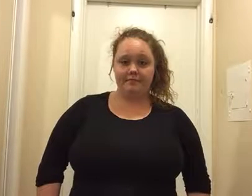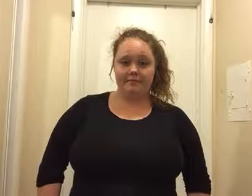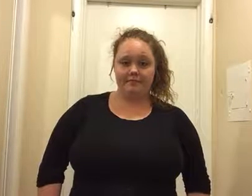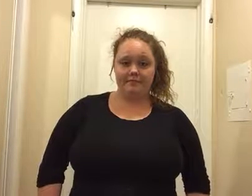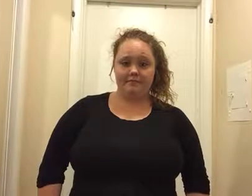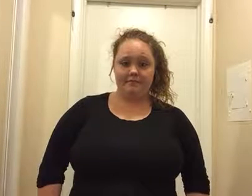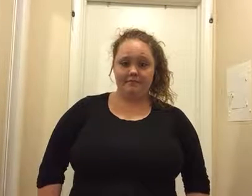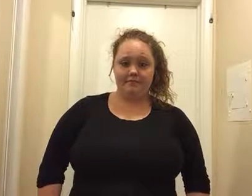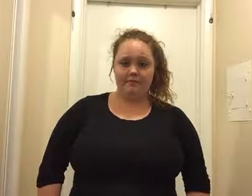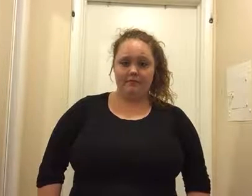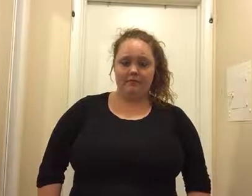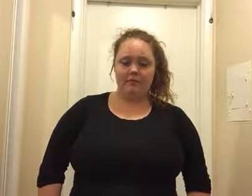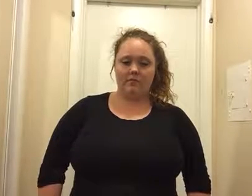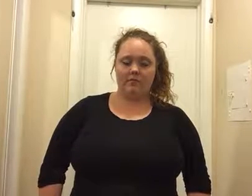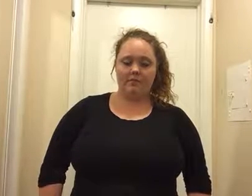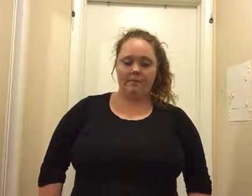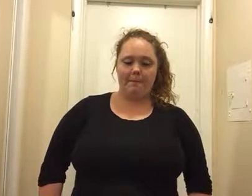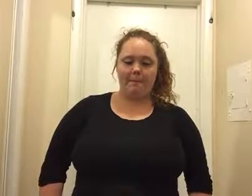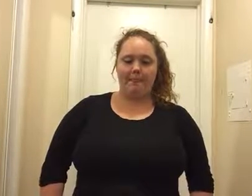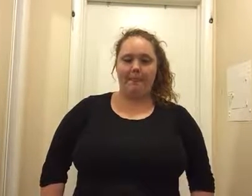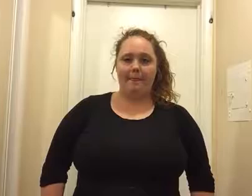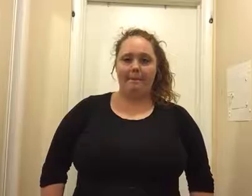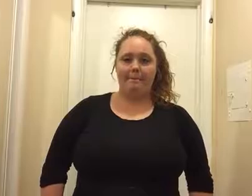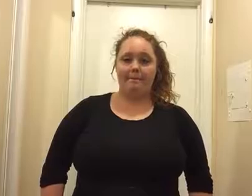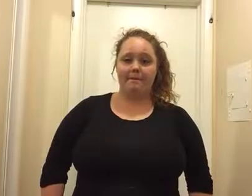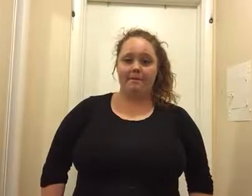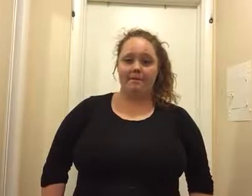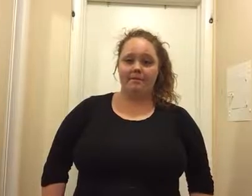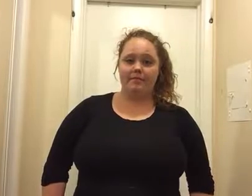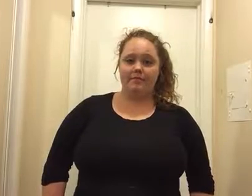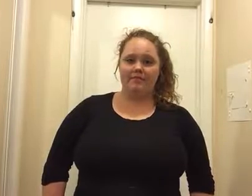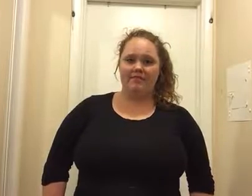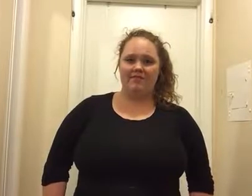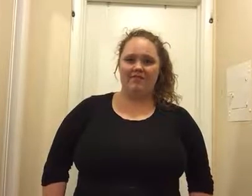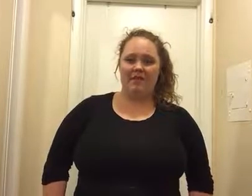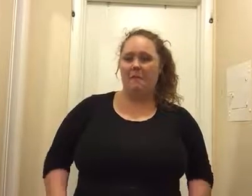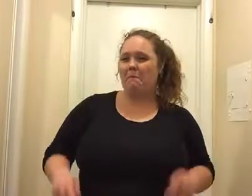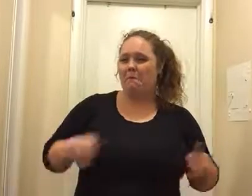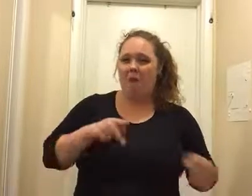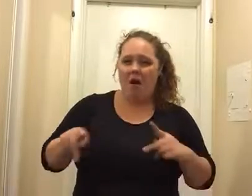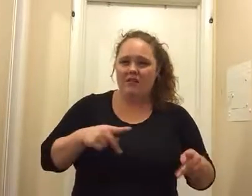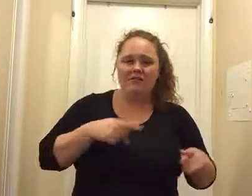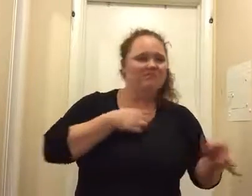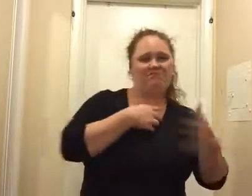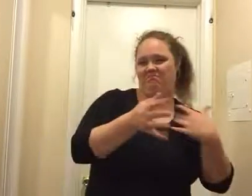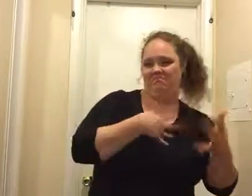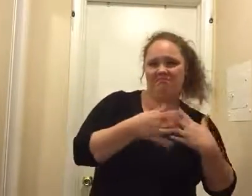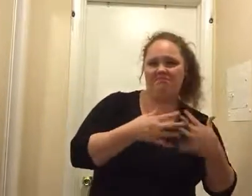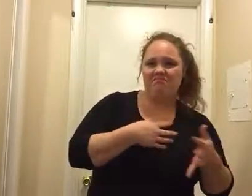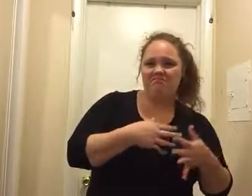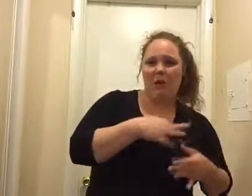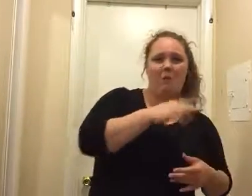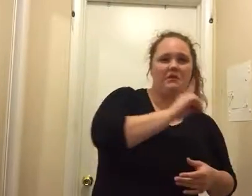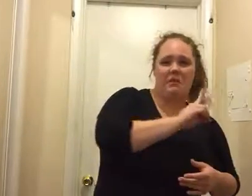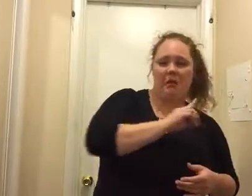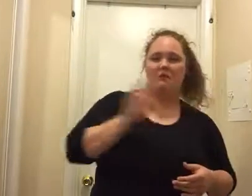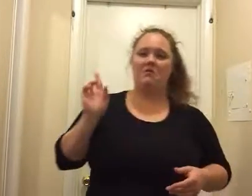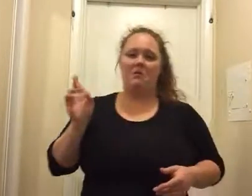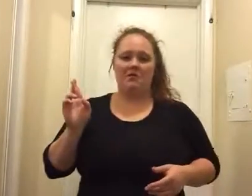What truly matters is not which party controls our government, but whether our government is